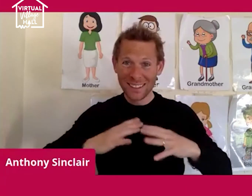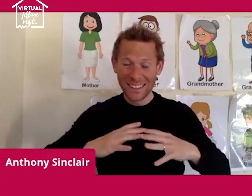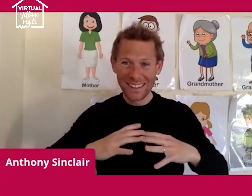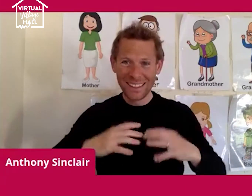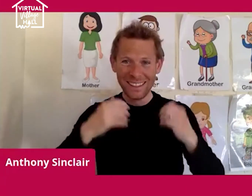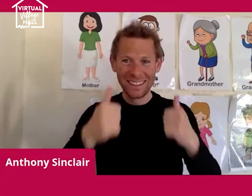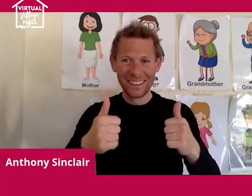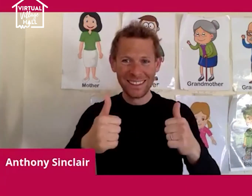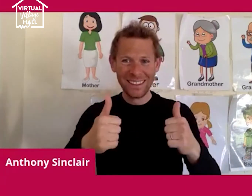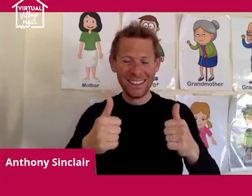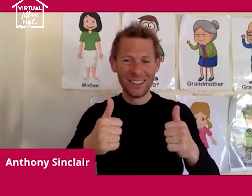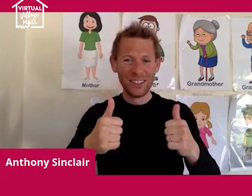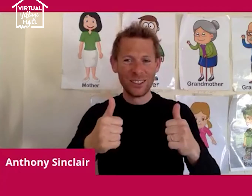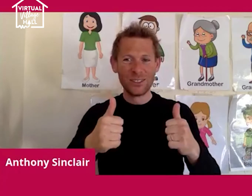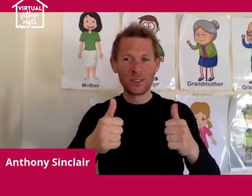everyone, ready? Great.